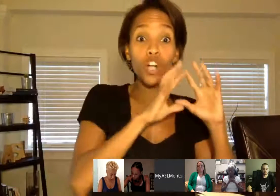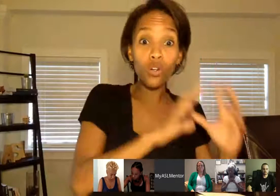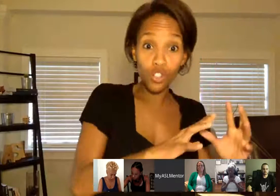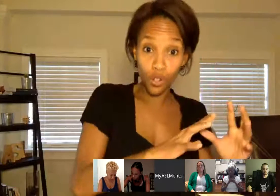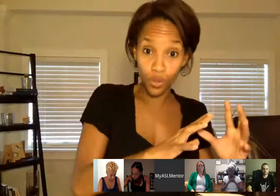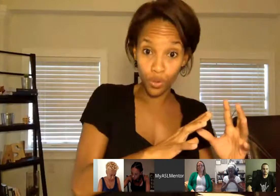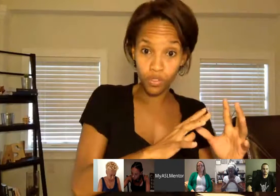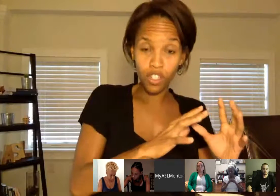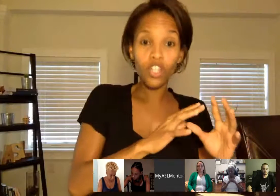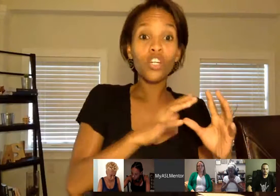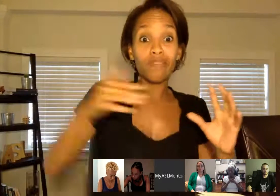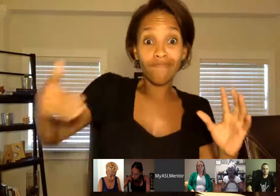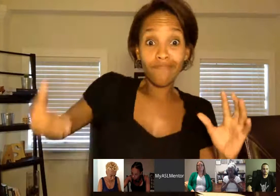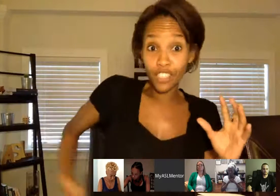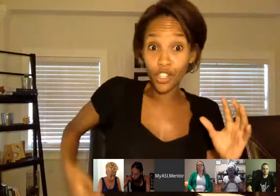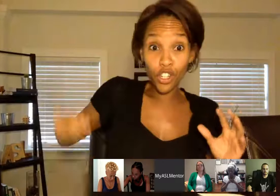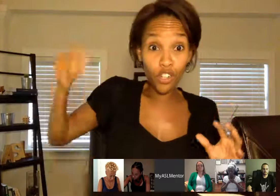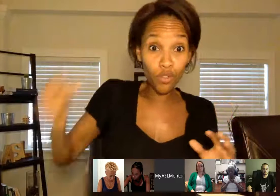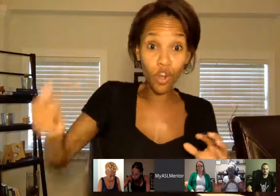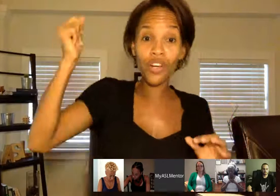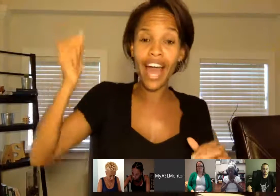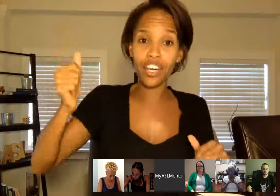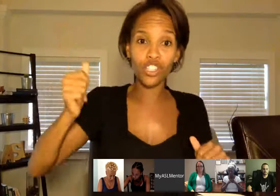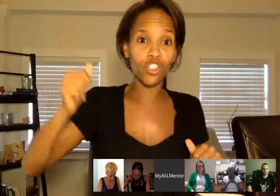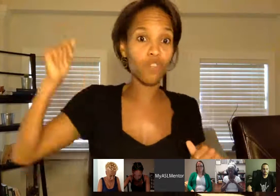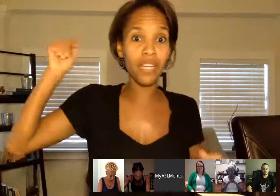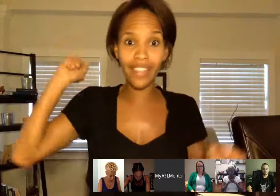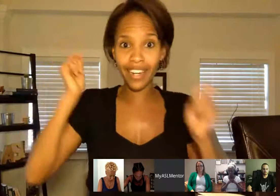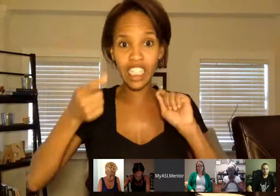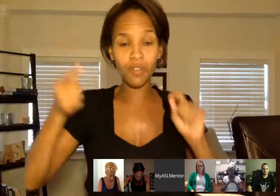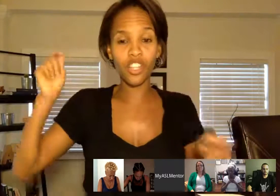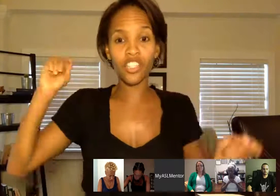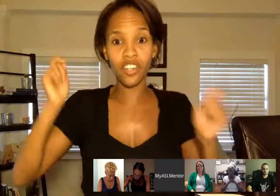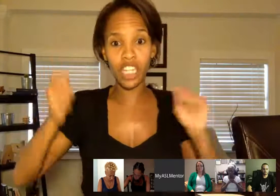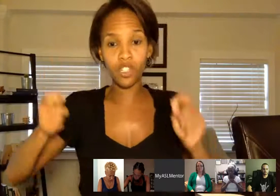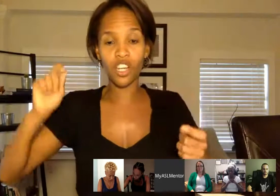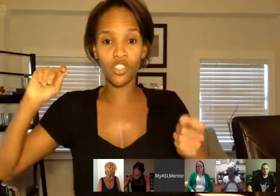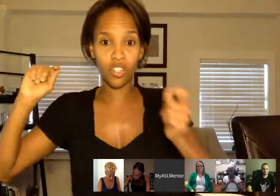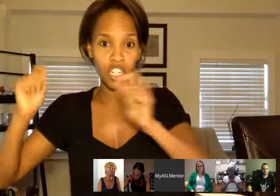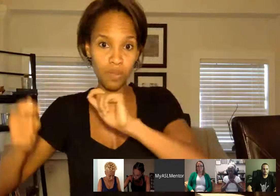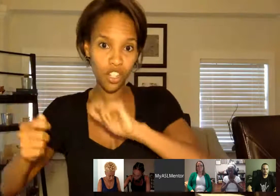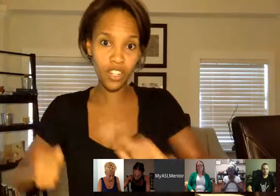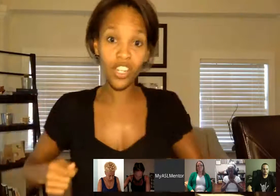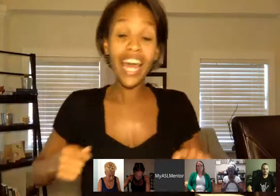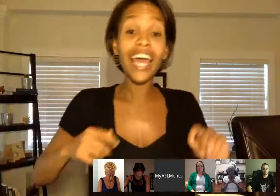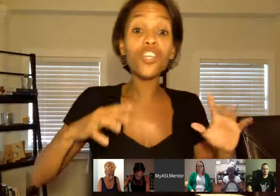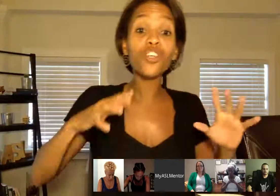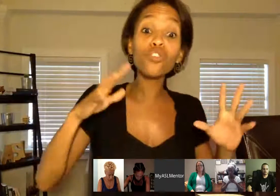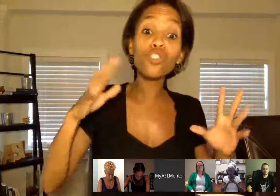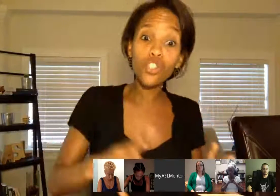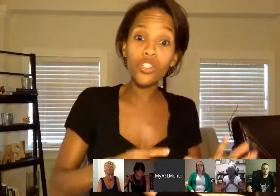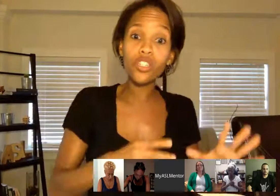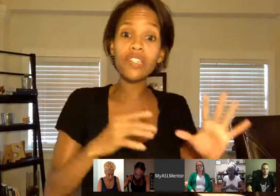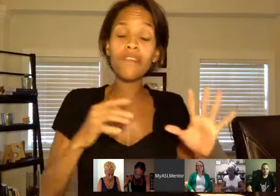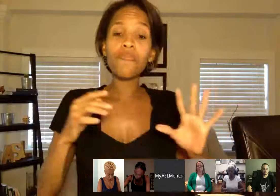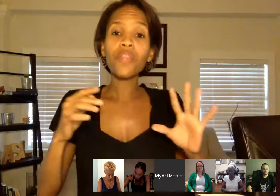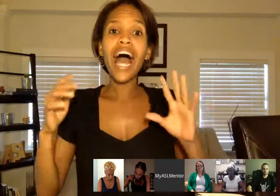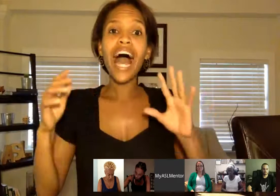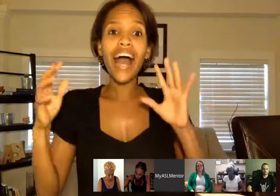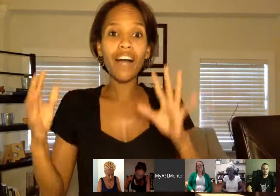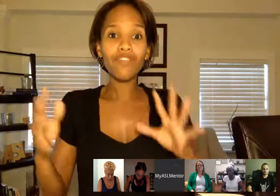your go-to, your rote reaction should be, that needs to be changed, it needs to be changed, it needs to be changed. And you